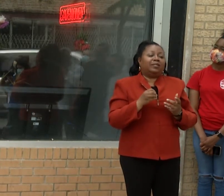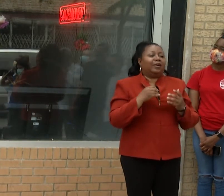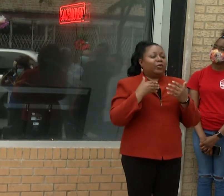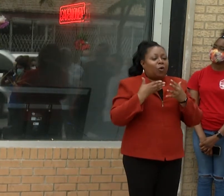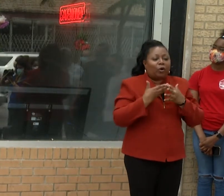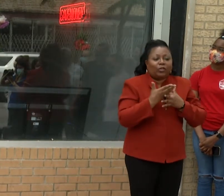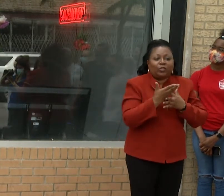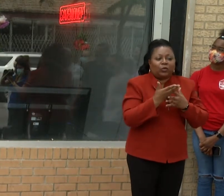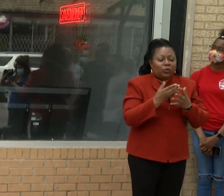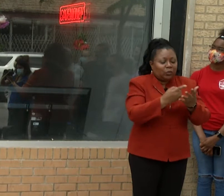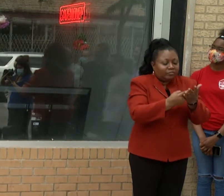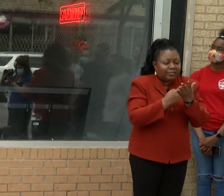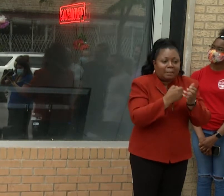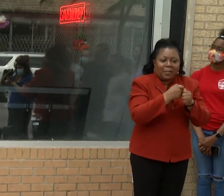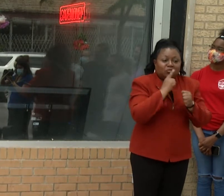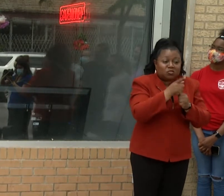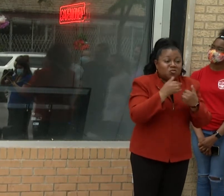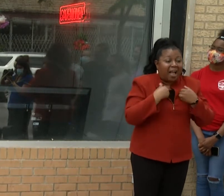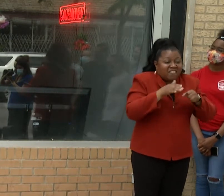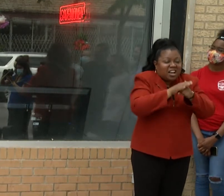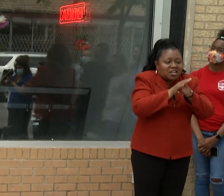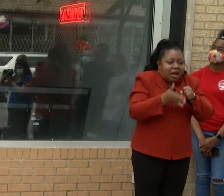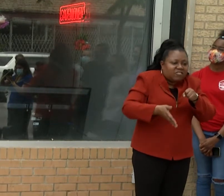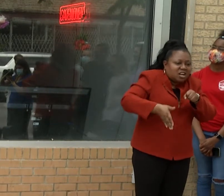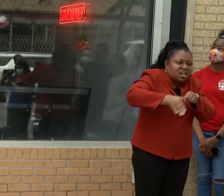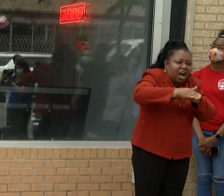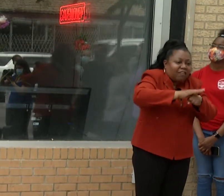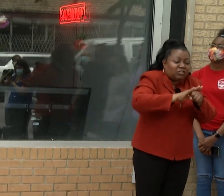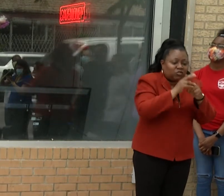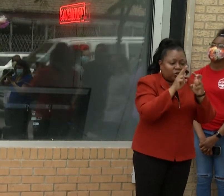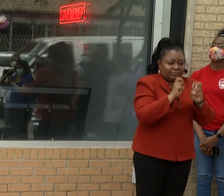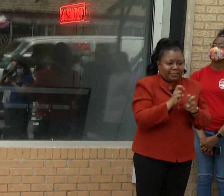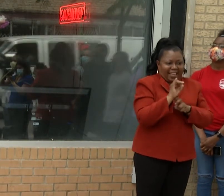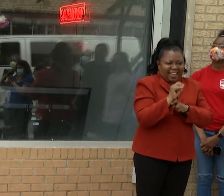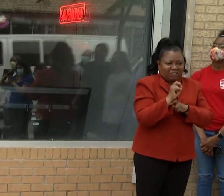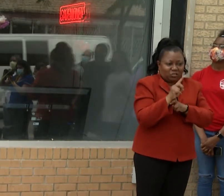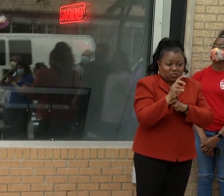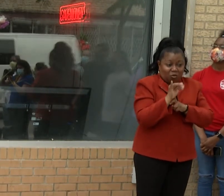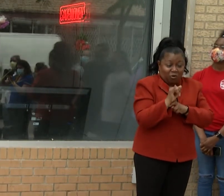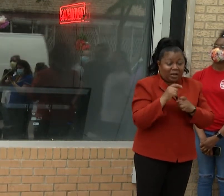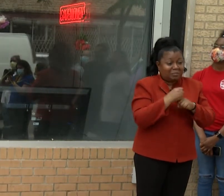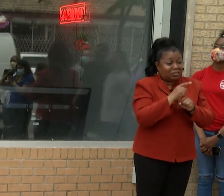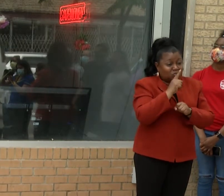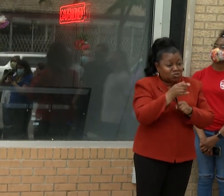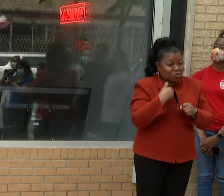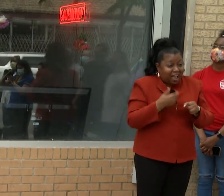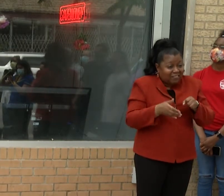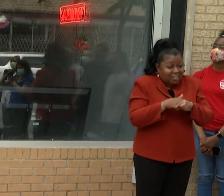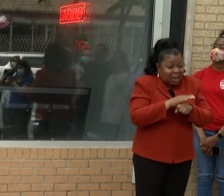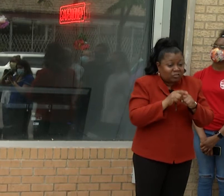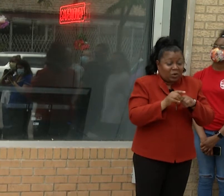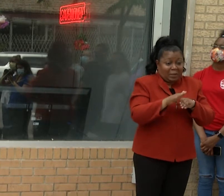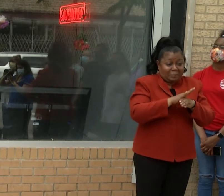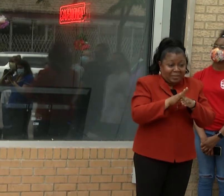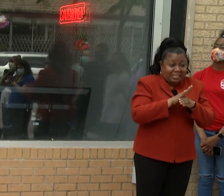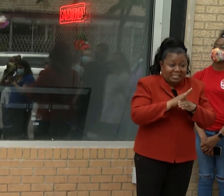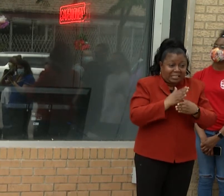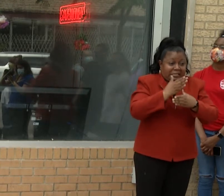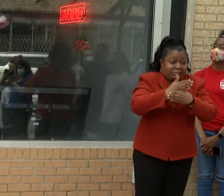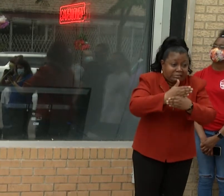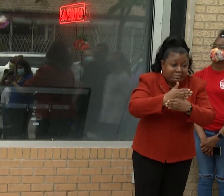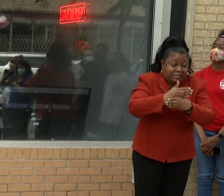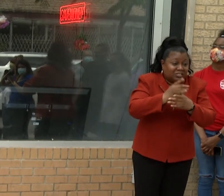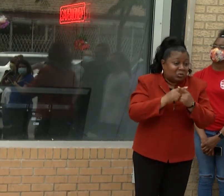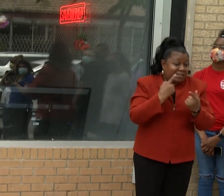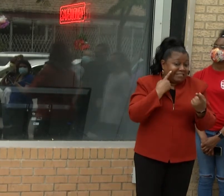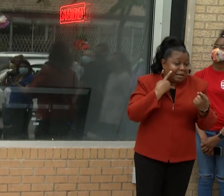going through the coverages and making sure that you have enough coverage for your inventory, and then making sure that you have coverage for business interruptions so that